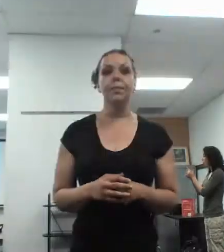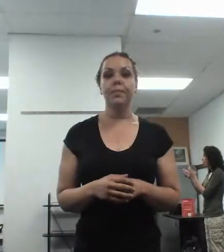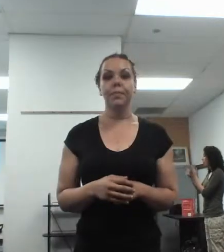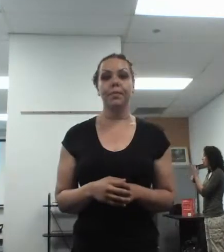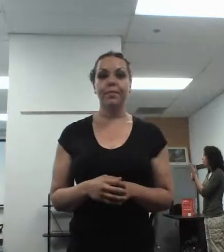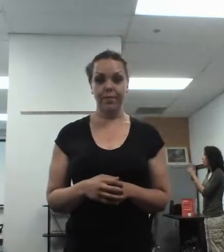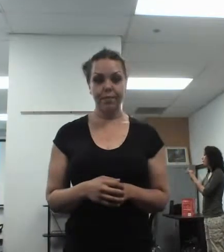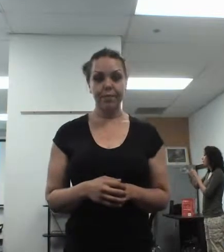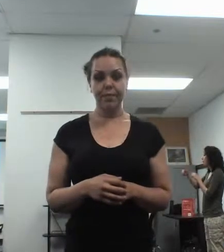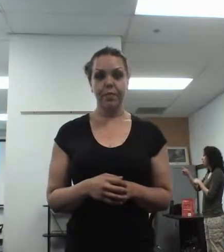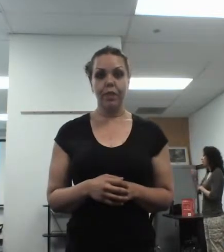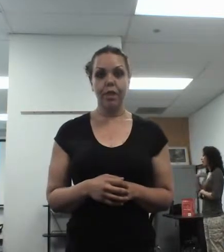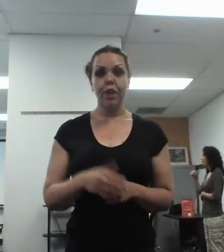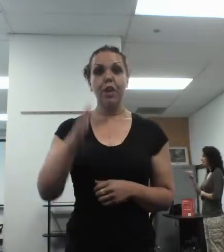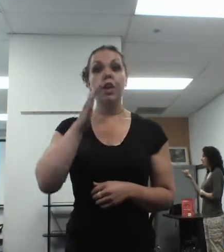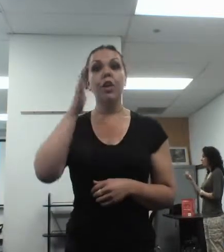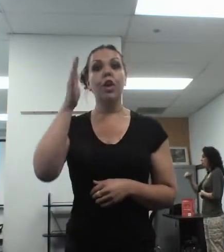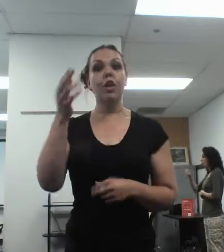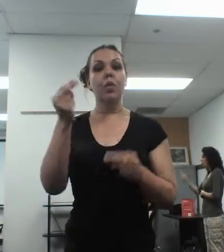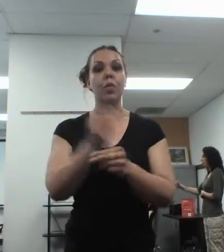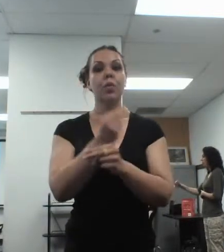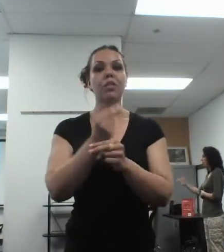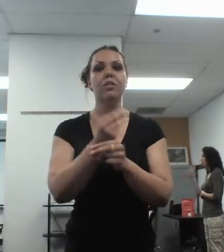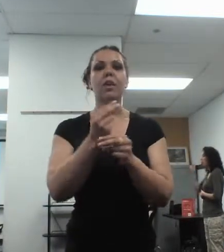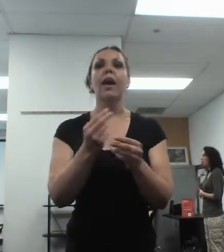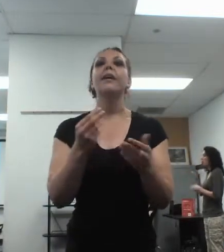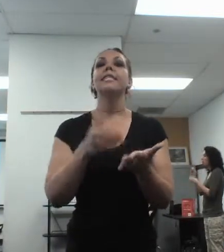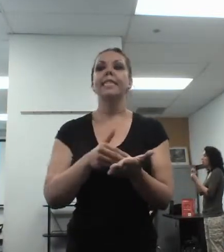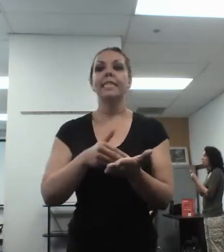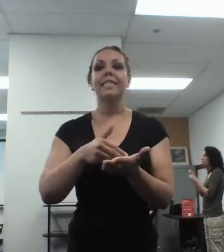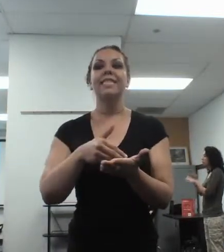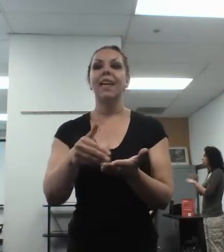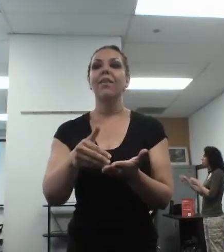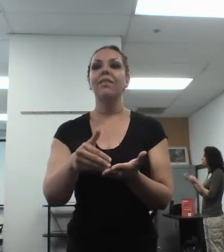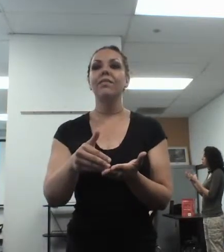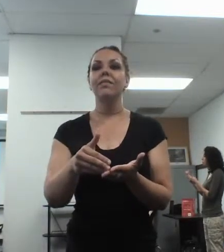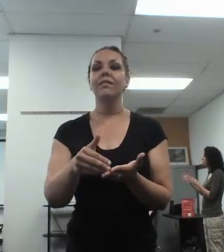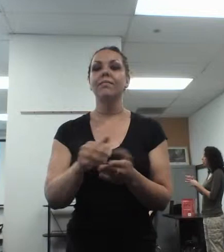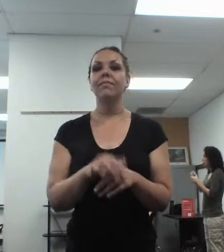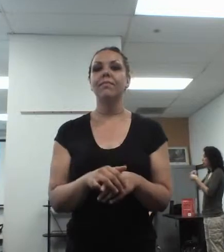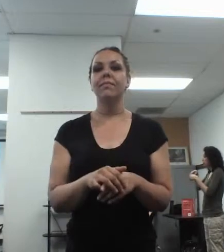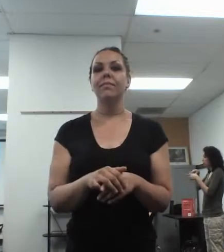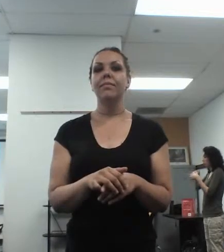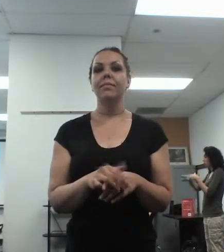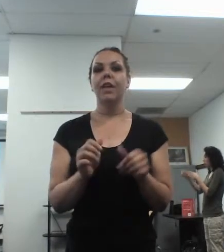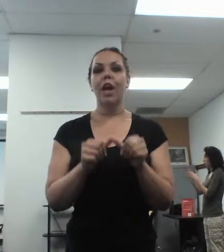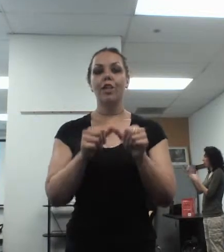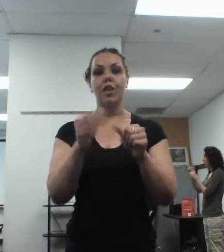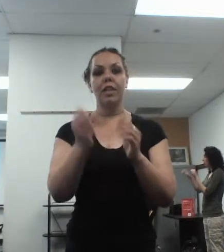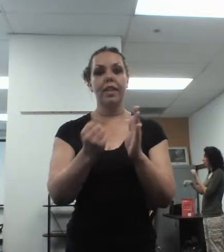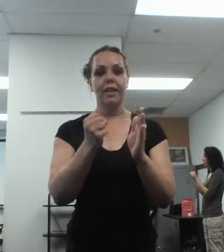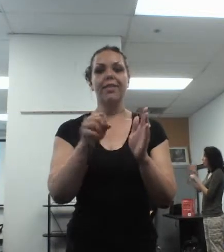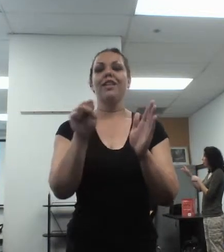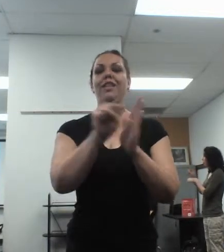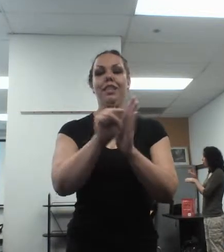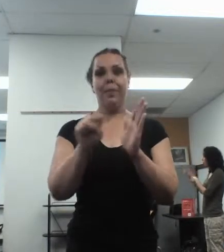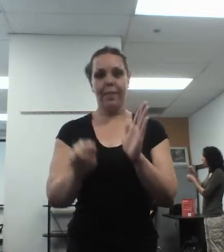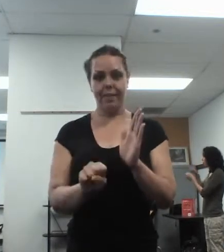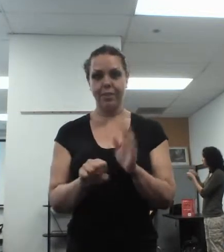use several of them for the rest of the semester because you're going to use this to analyze your own work. So I'm just giving you another one